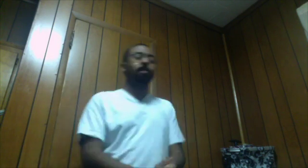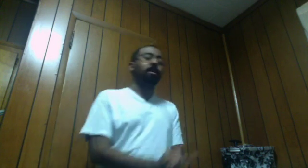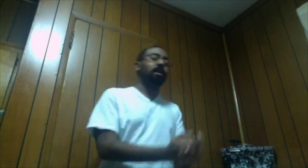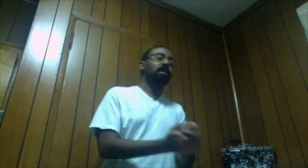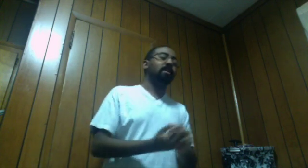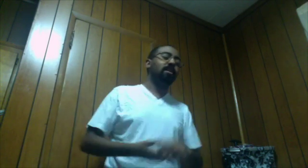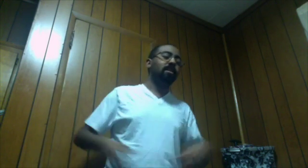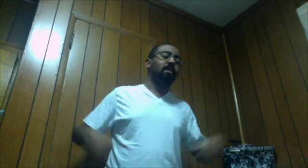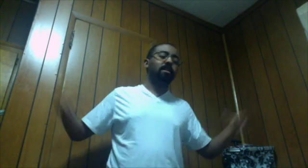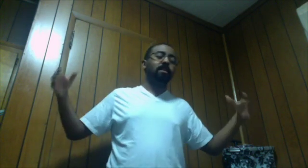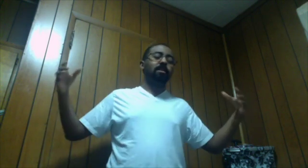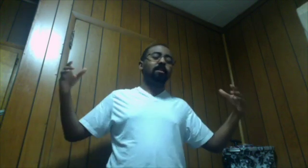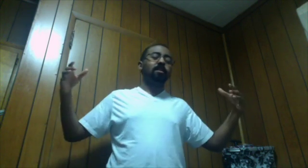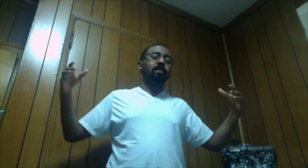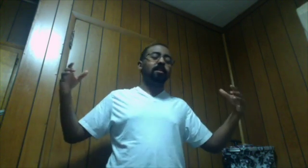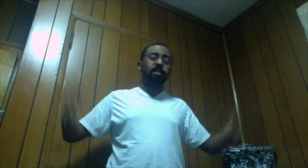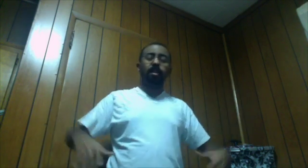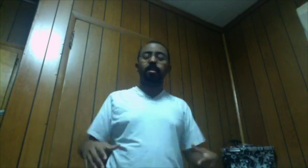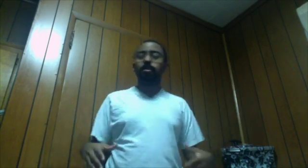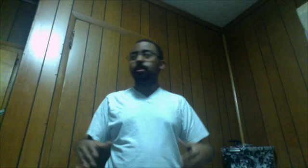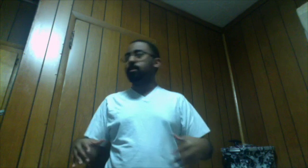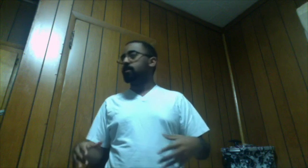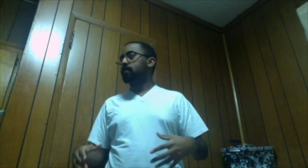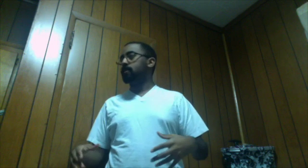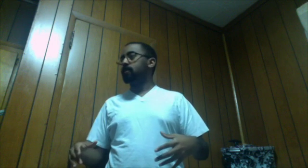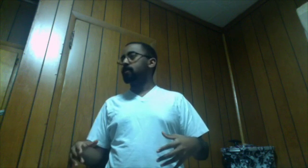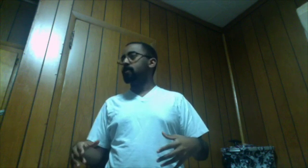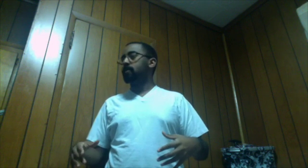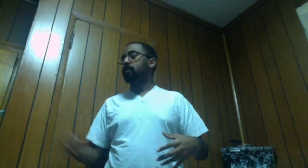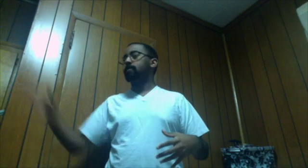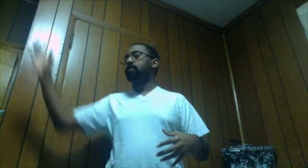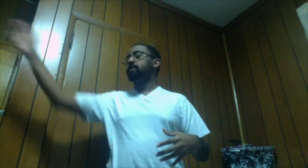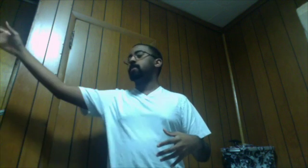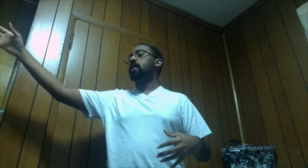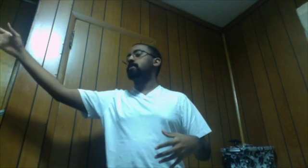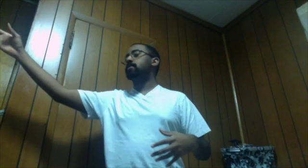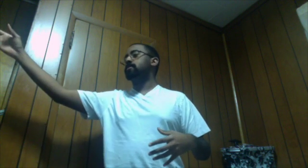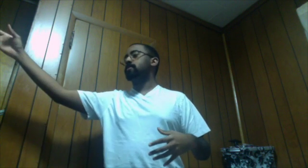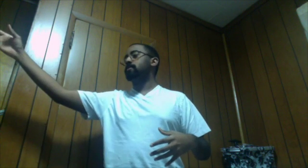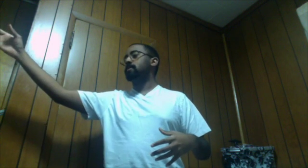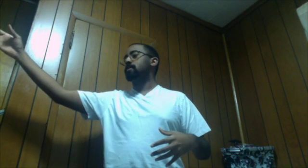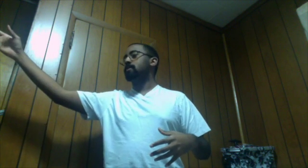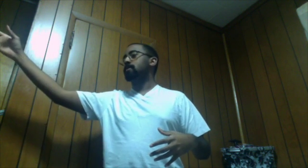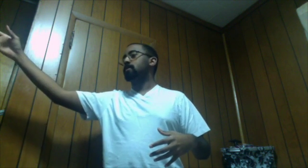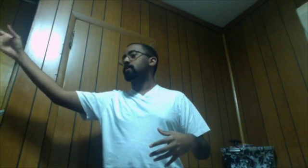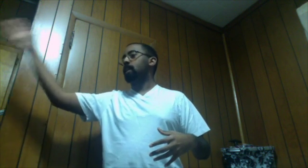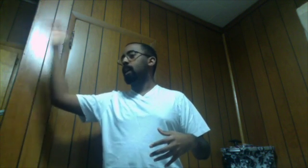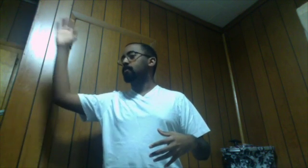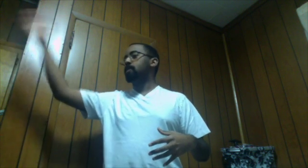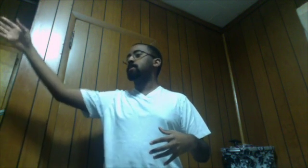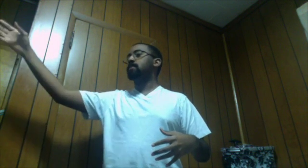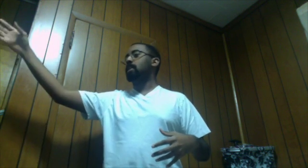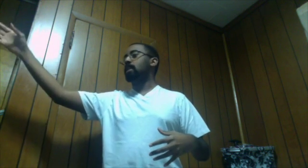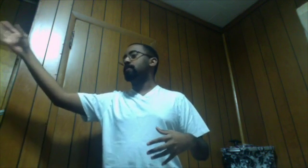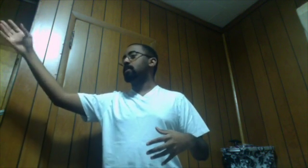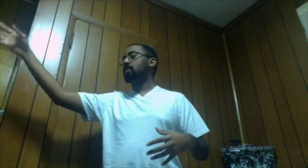Anyway, let's get into it. Please do not enter this room. I am ranting right now for the next 10